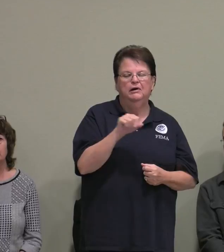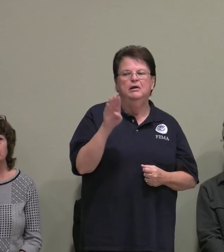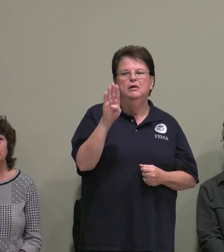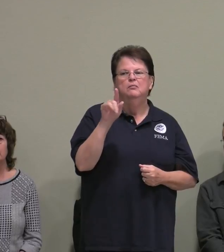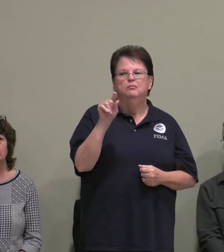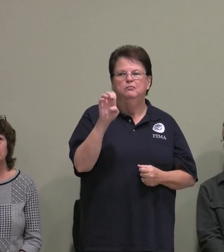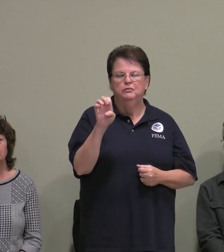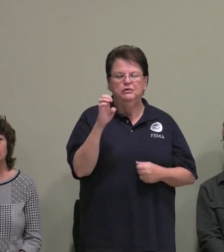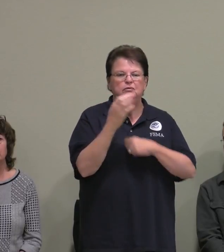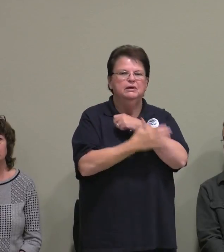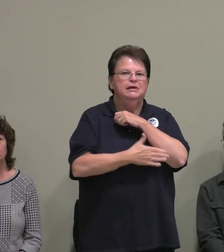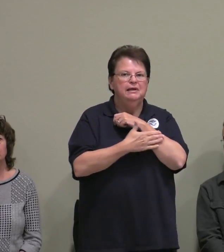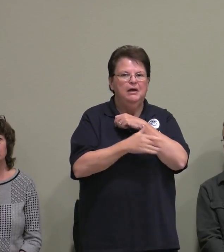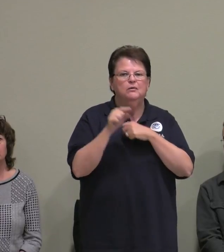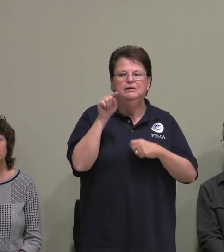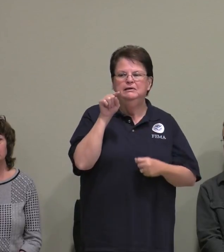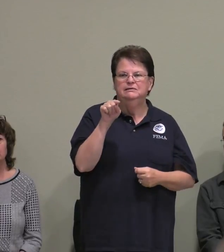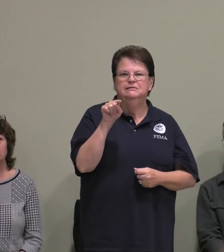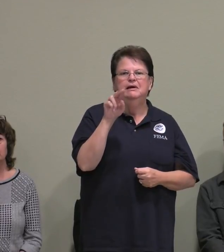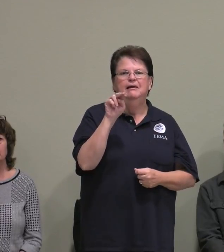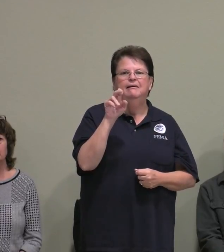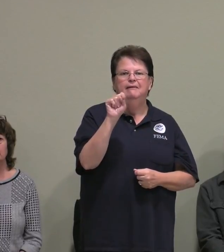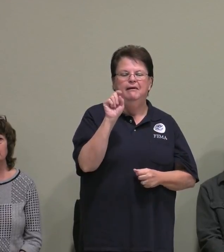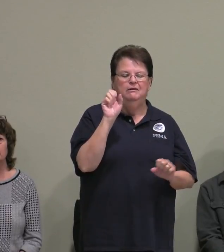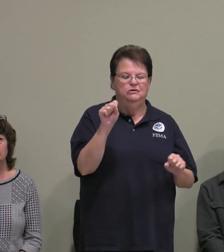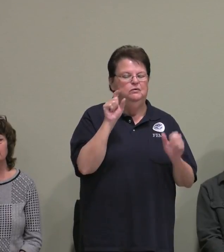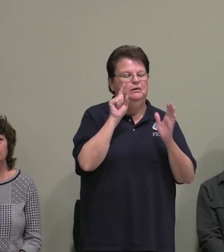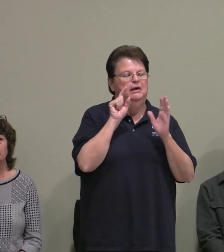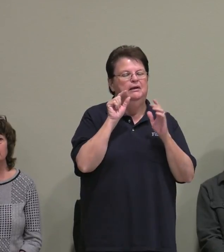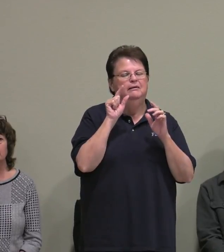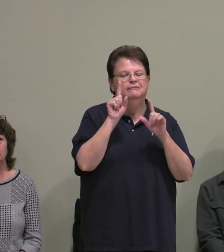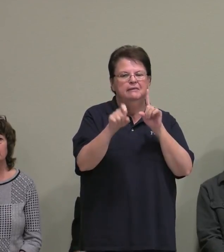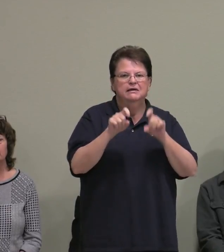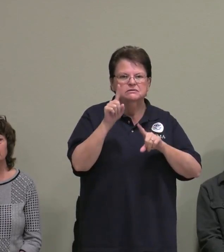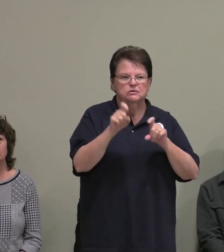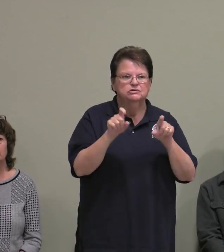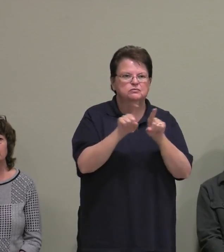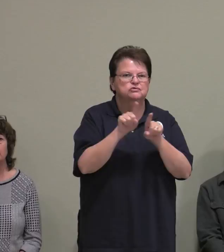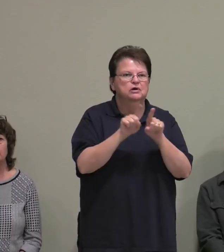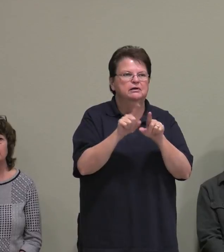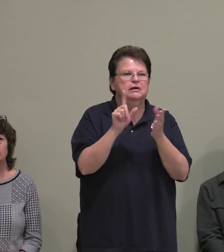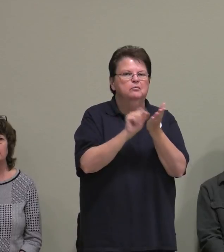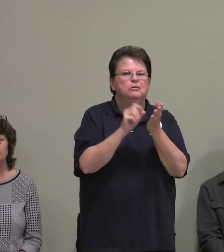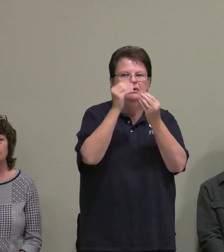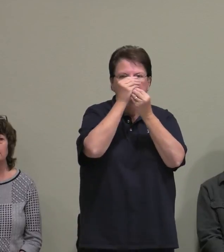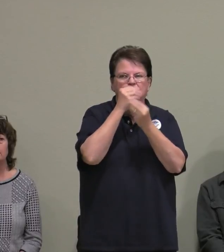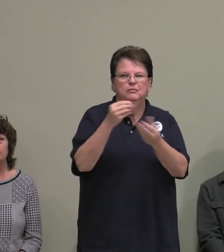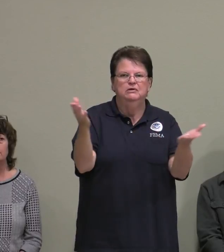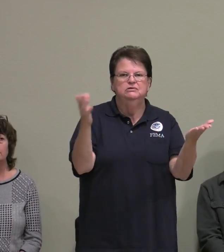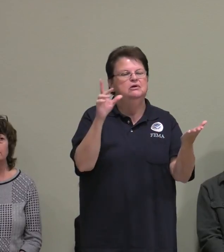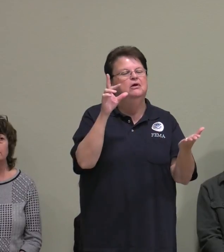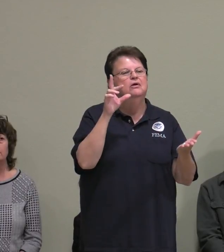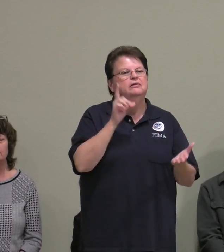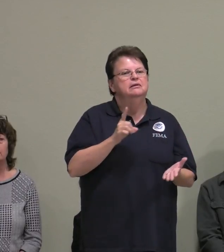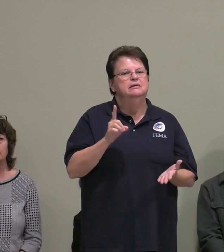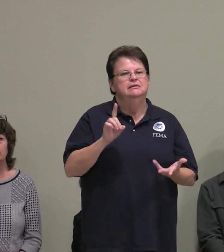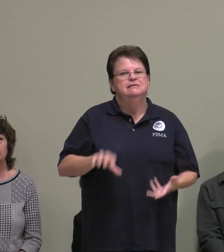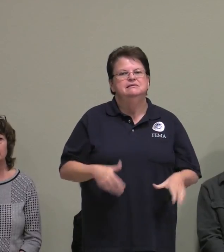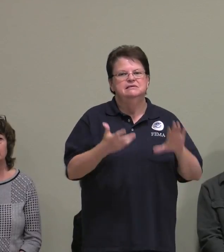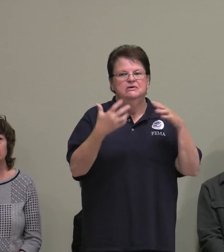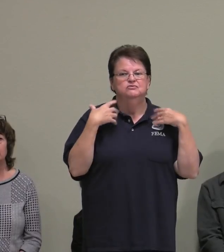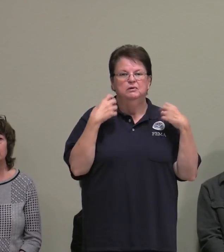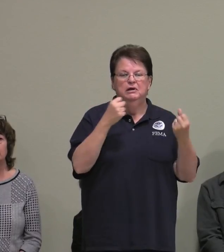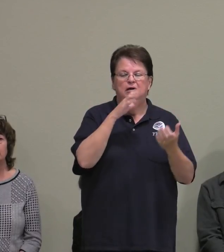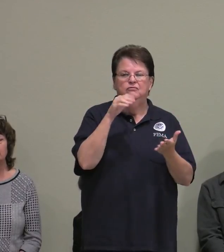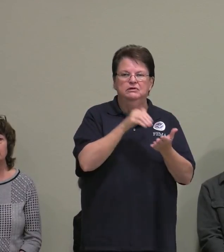internet or a computer. And we're working on ways to get more printed information to the disaster recovery center and out